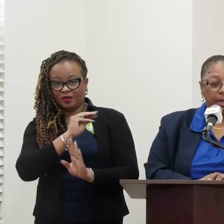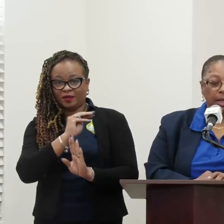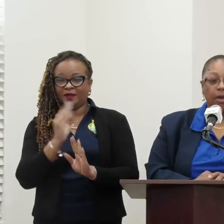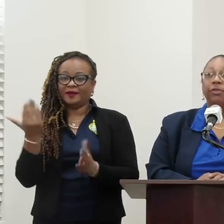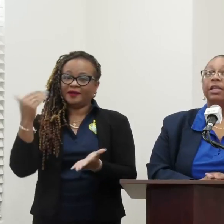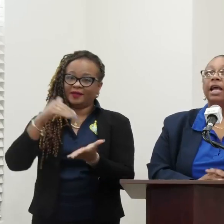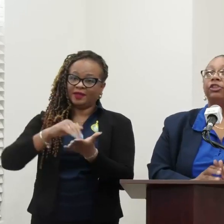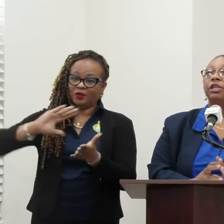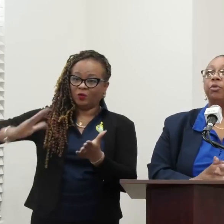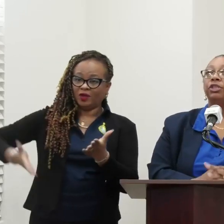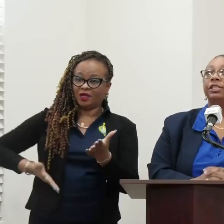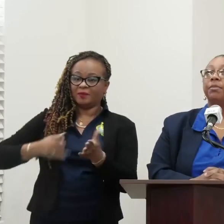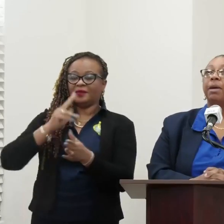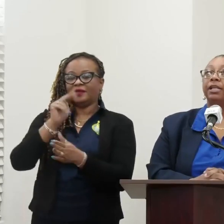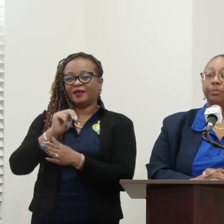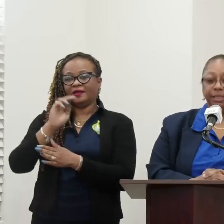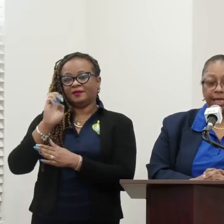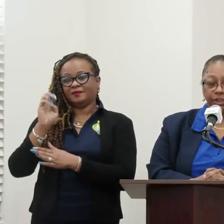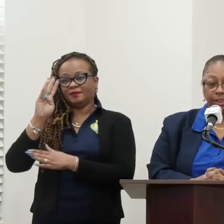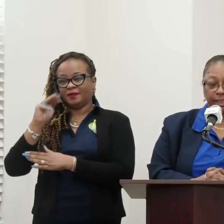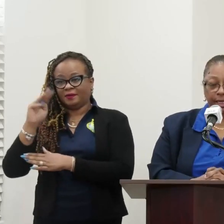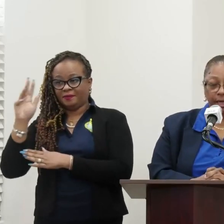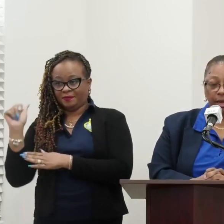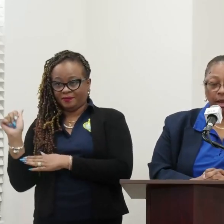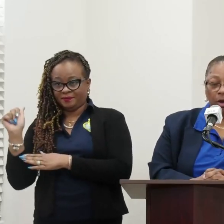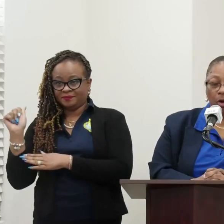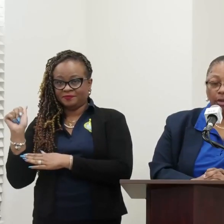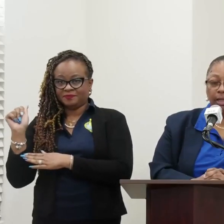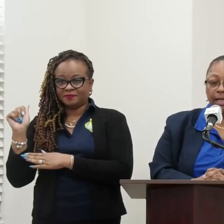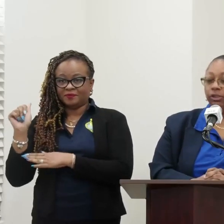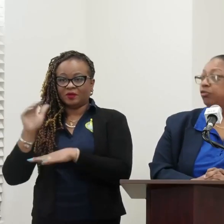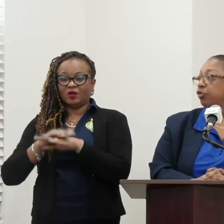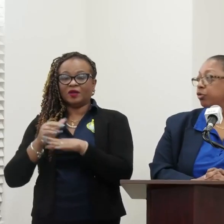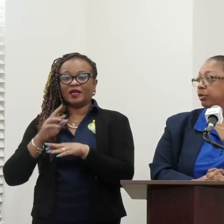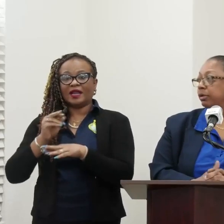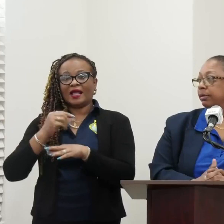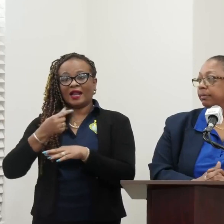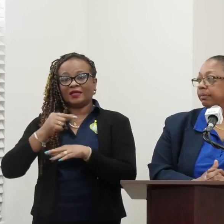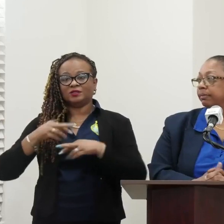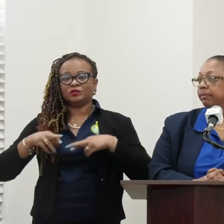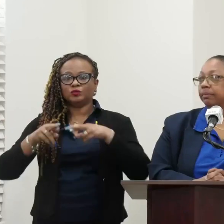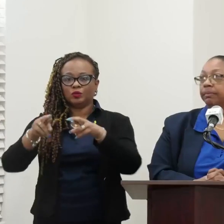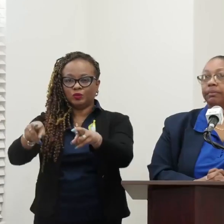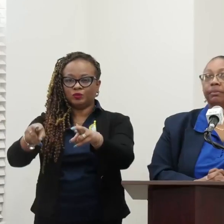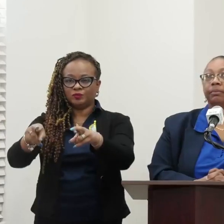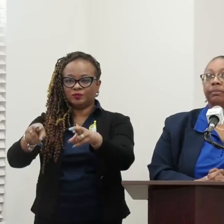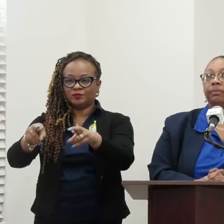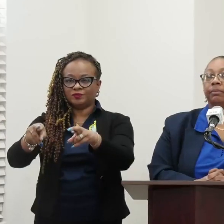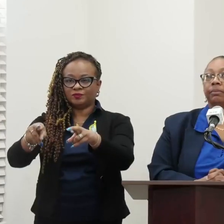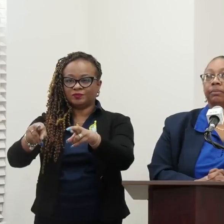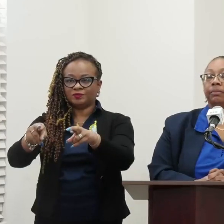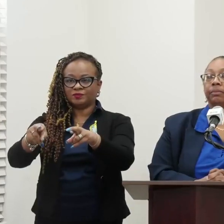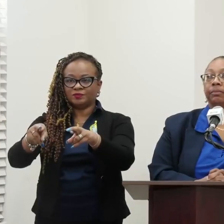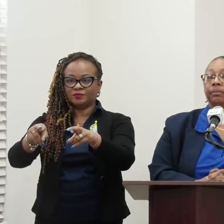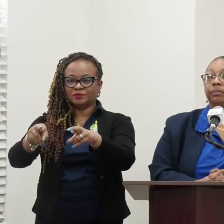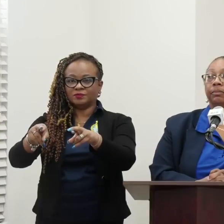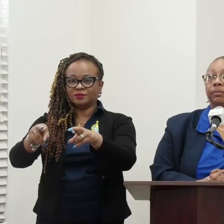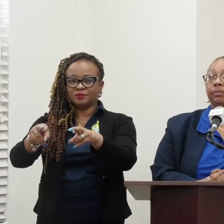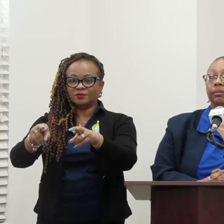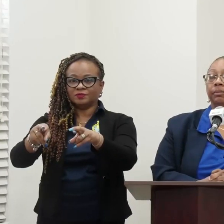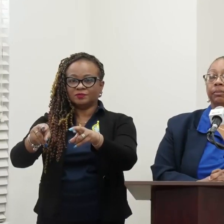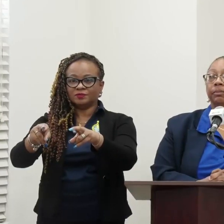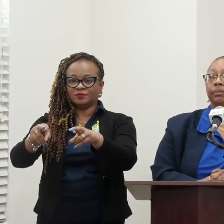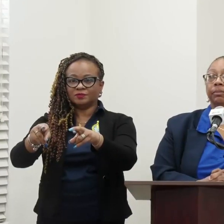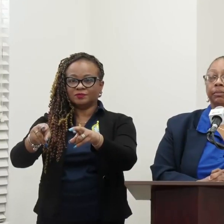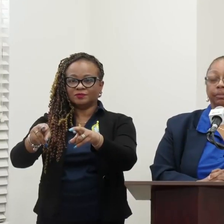once again here at the National Emergency Management Agency on Gladstone Road. Bonjour tout le monde, comment vous allez? On